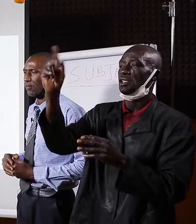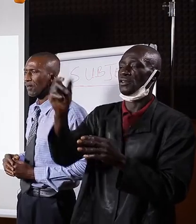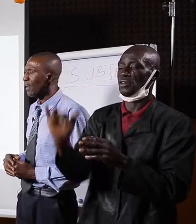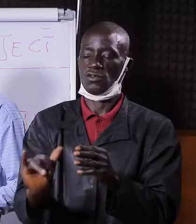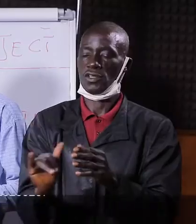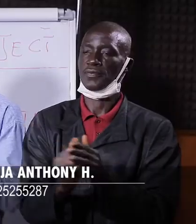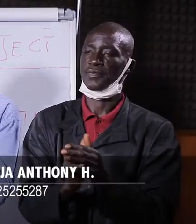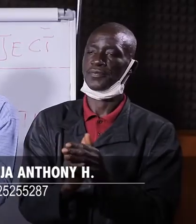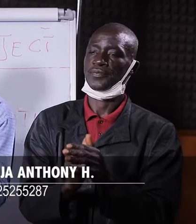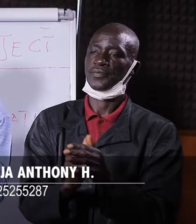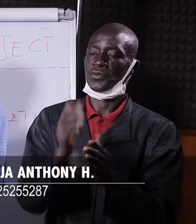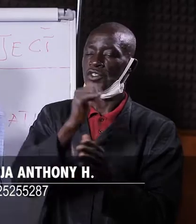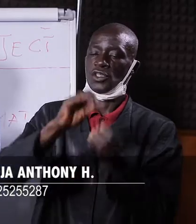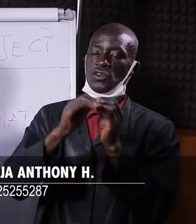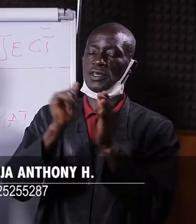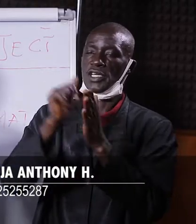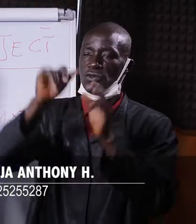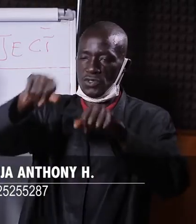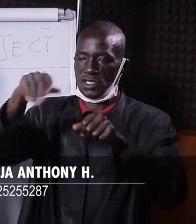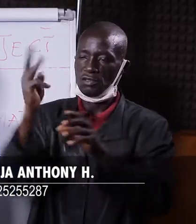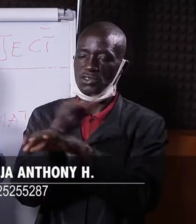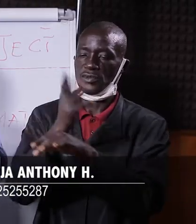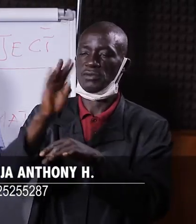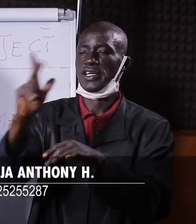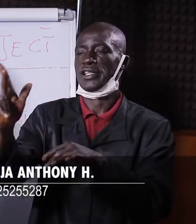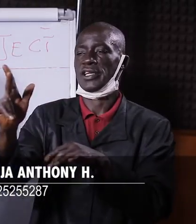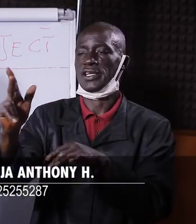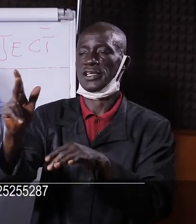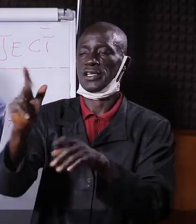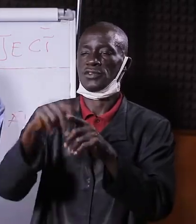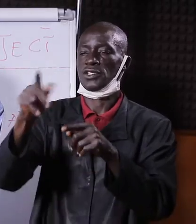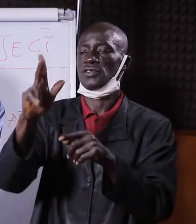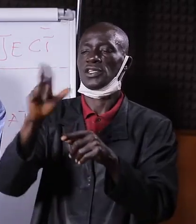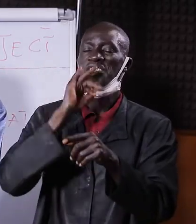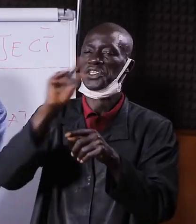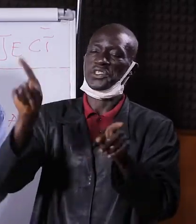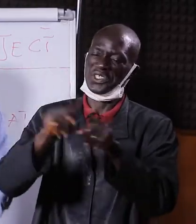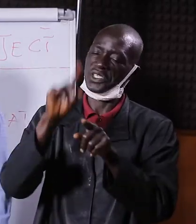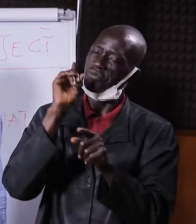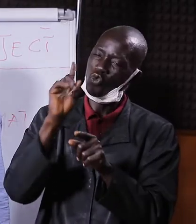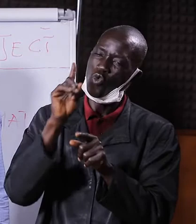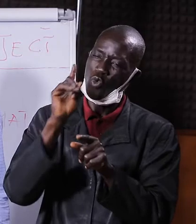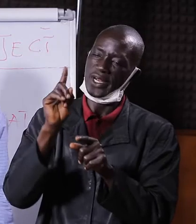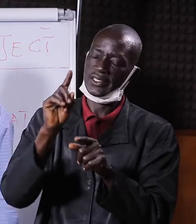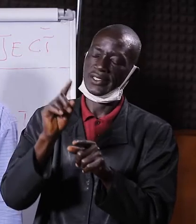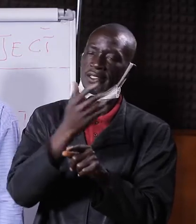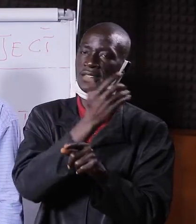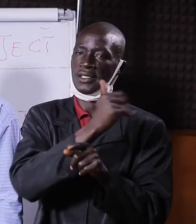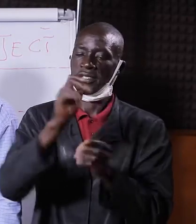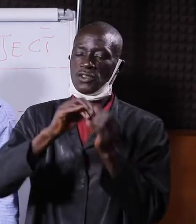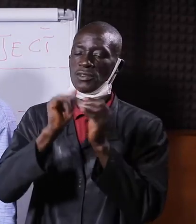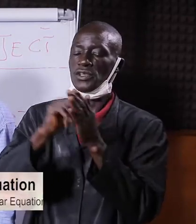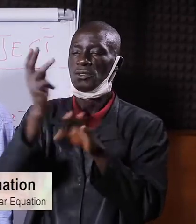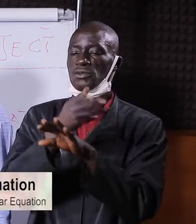y. A number that you can multiply by 3 to still give you 3 is also 1. A number that you can multiply